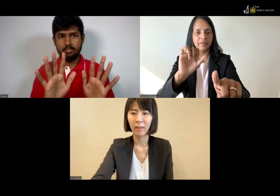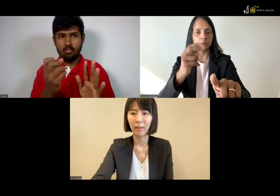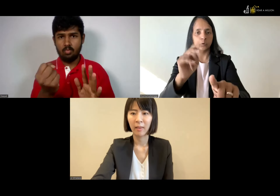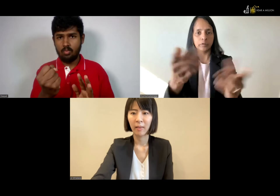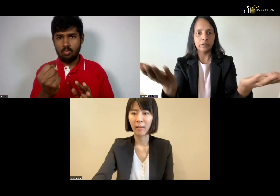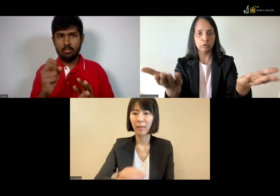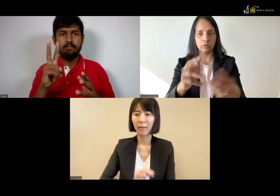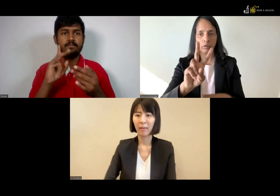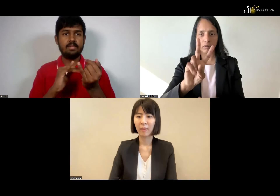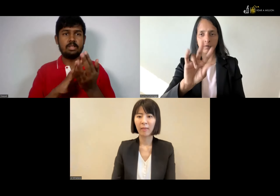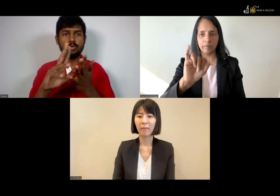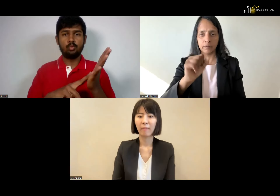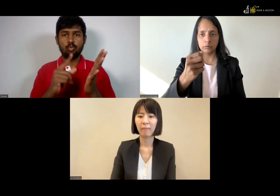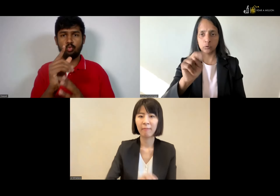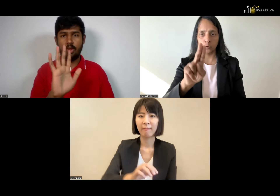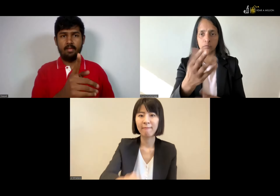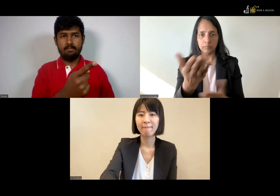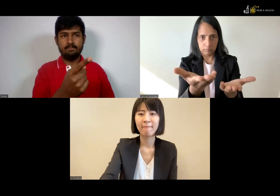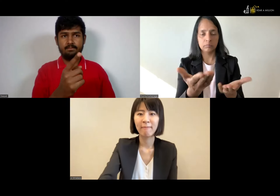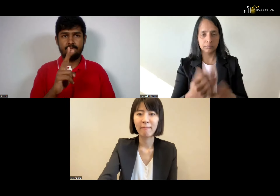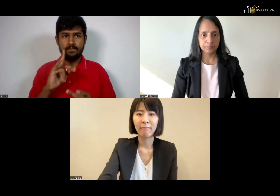Okay, yes, Vishnu is here.